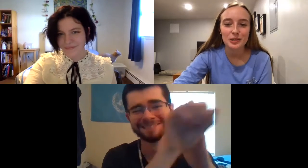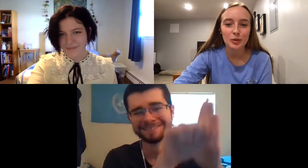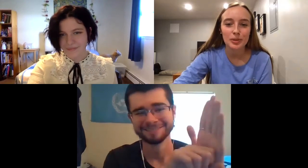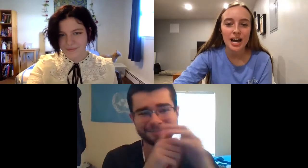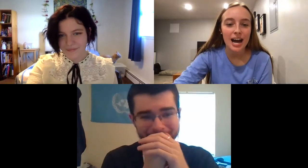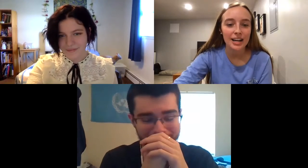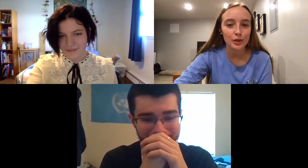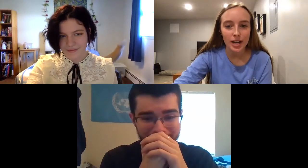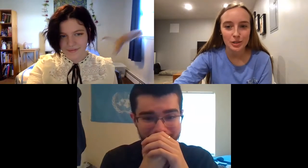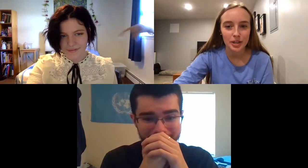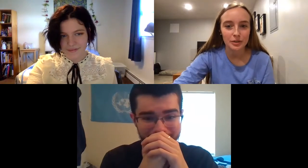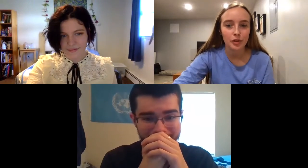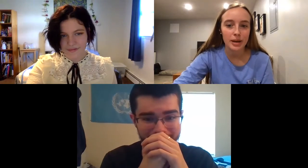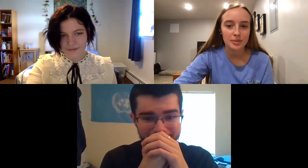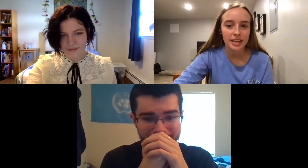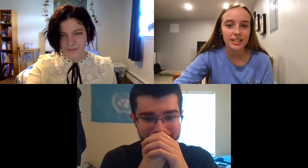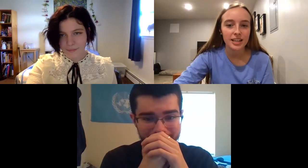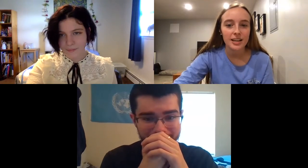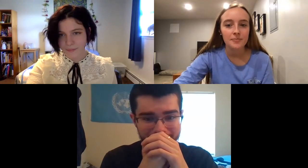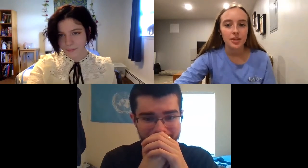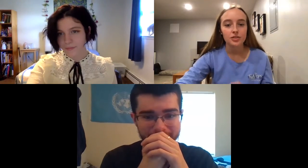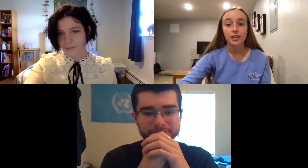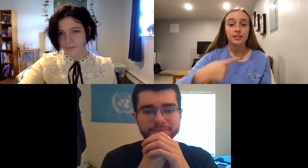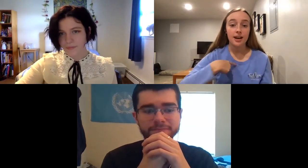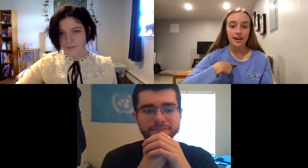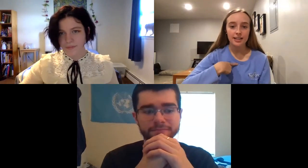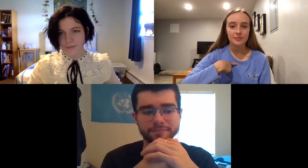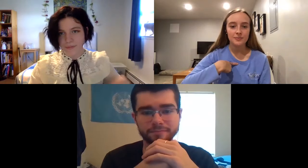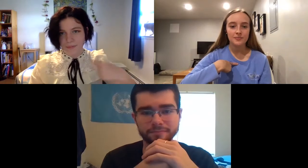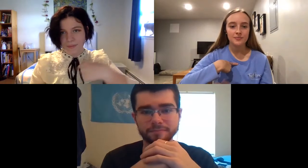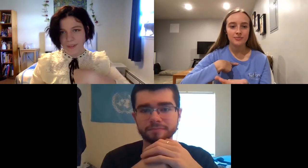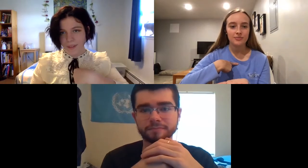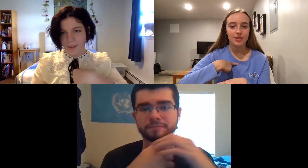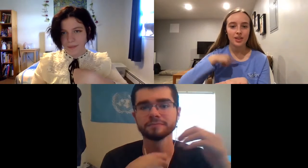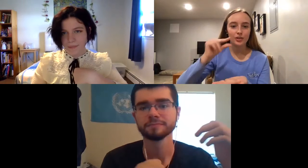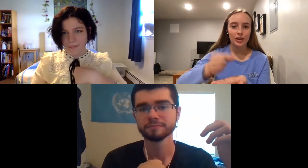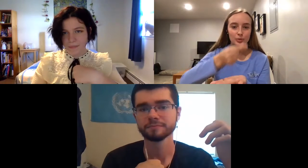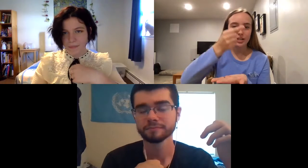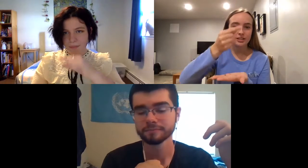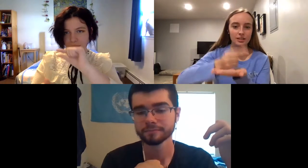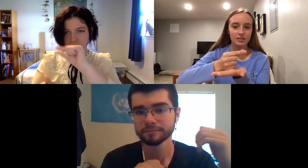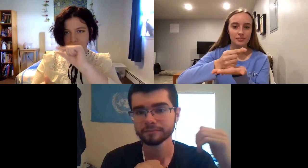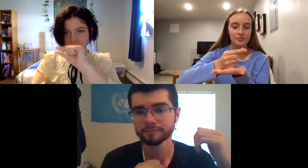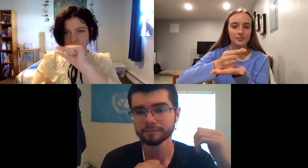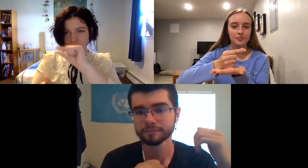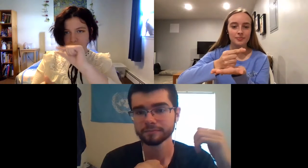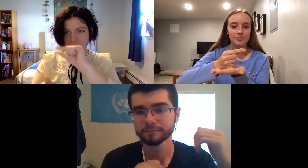And the next one would be, I graduated from App State. So you can say I. I graduated.